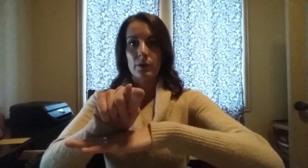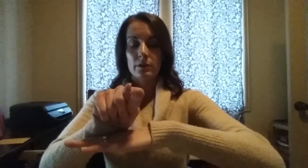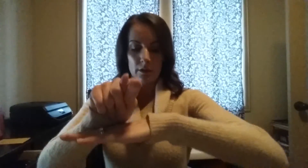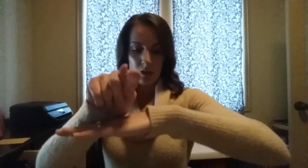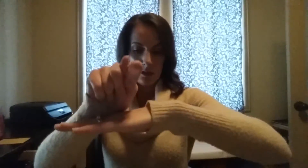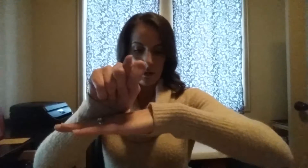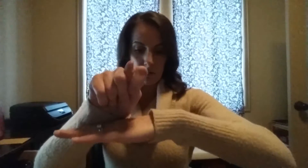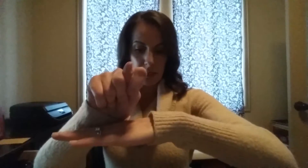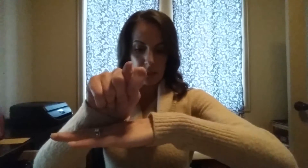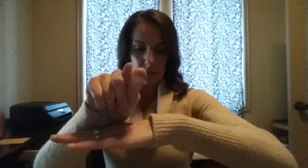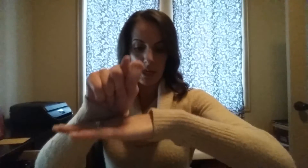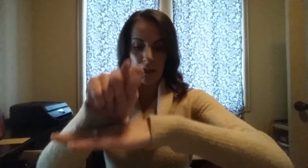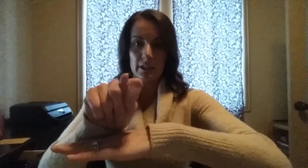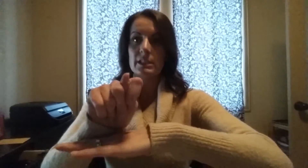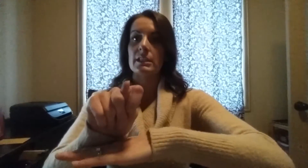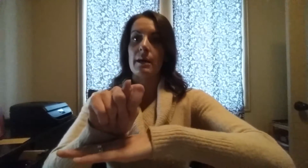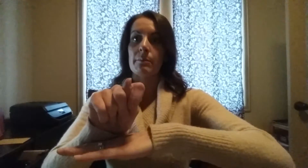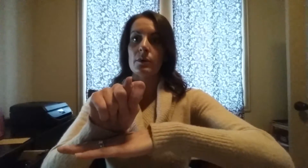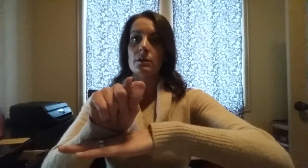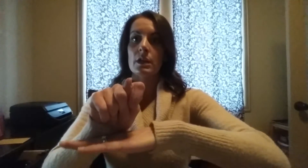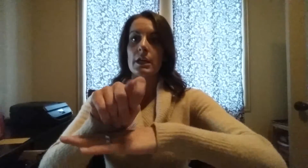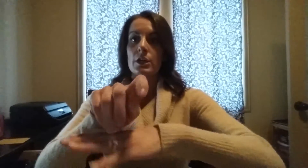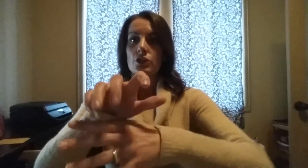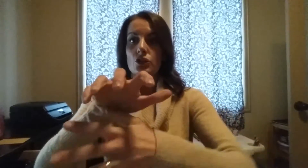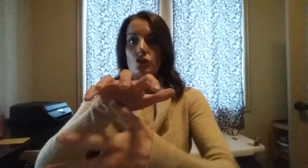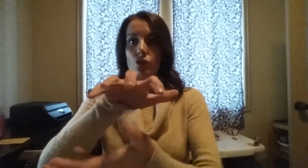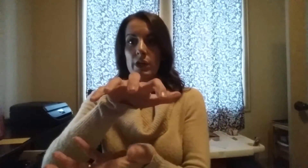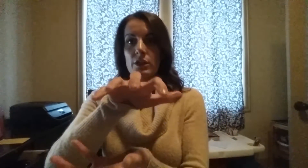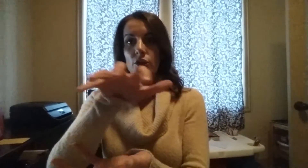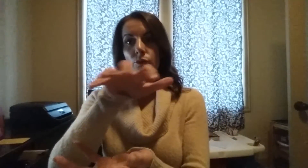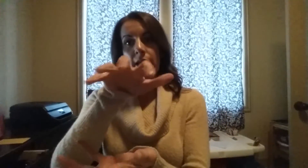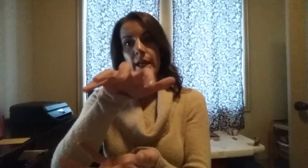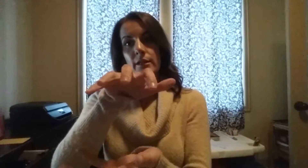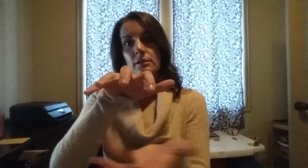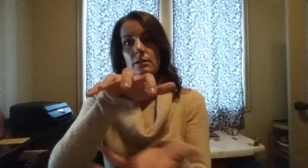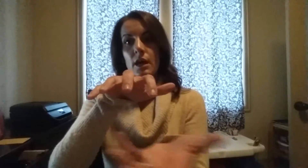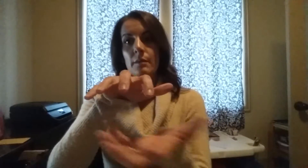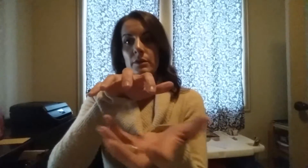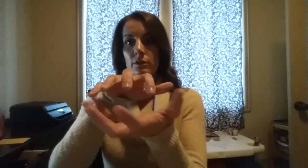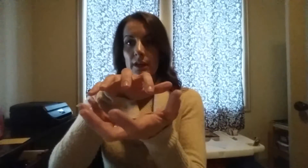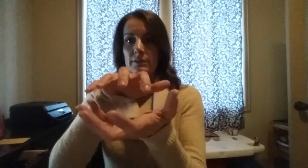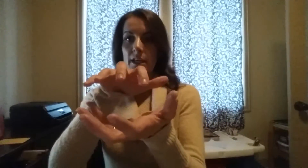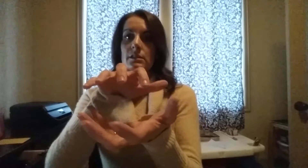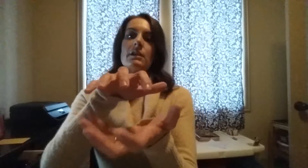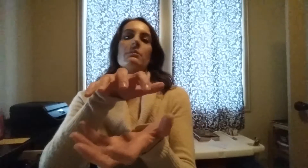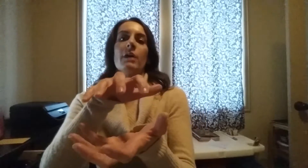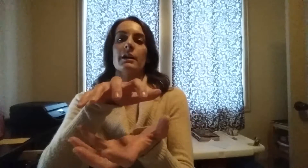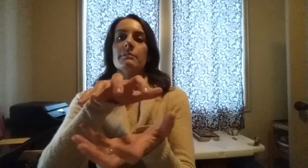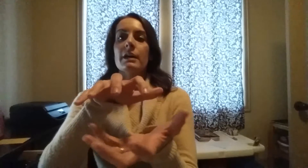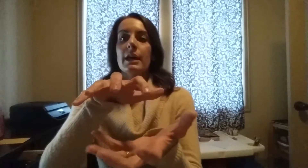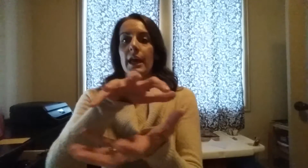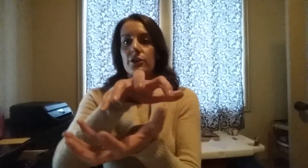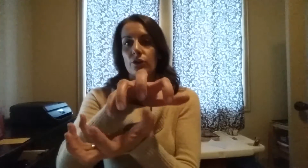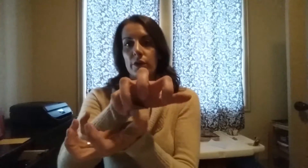temple. All right, so Herod's temple destroyed. Your right hand is on top and your left hand is on the bottom. And you're going